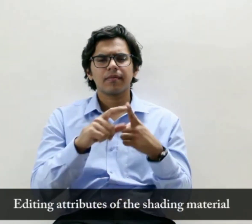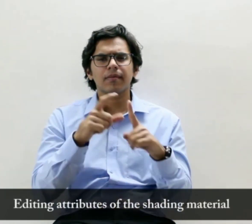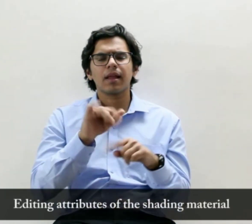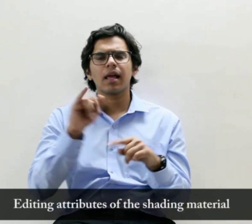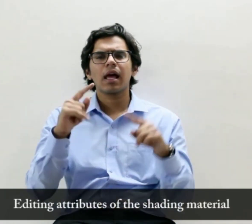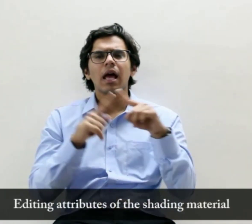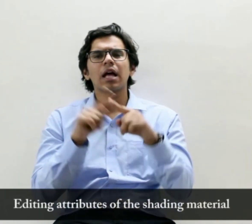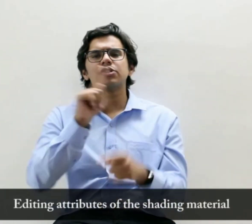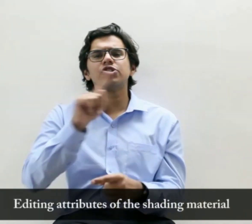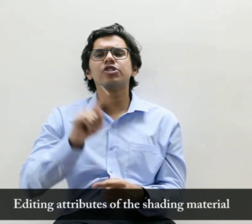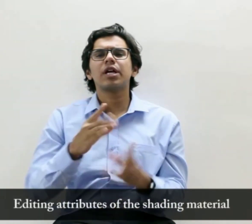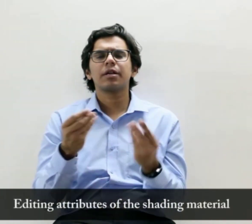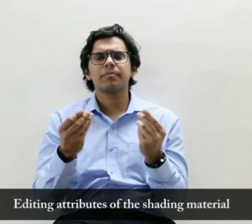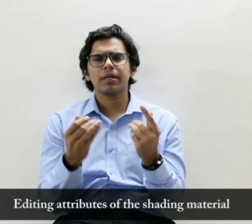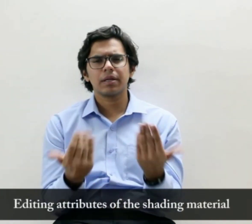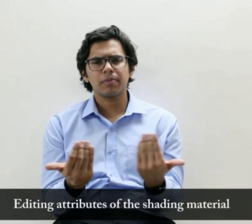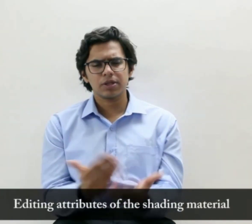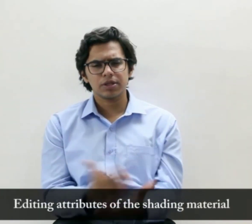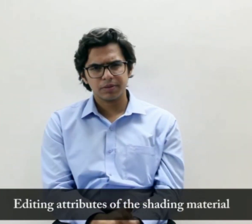Editing attributes of shading material.